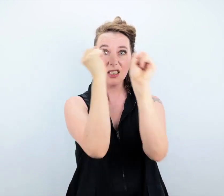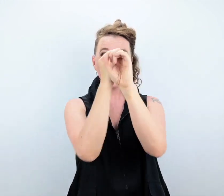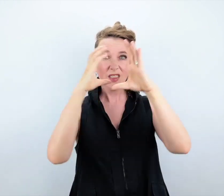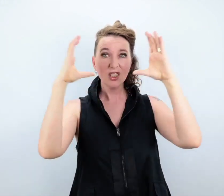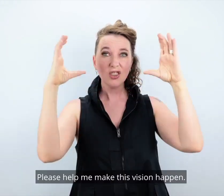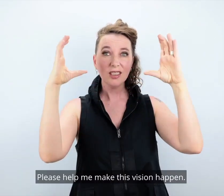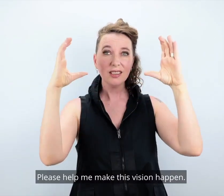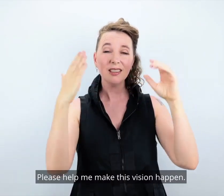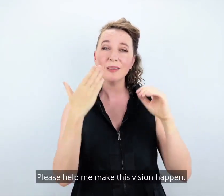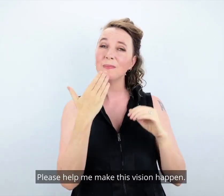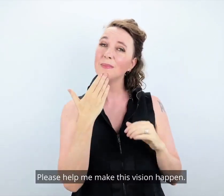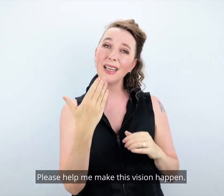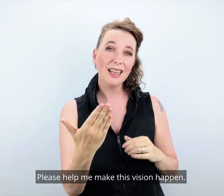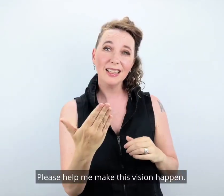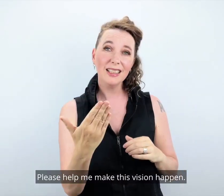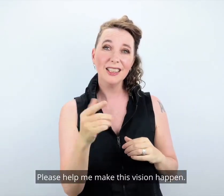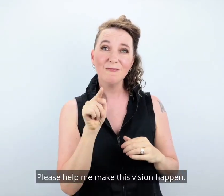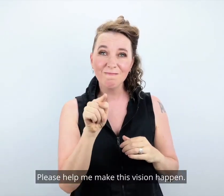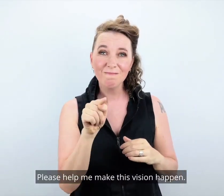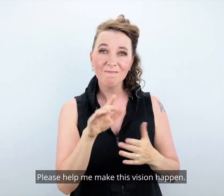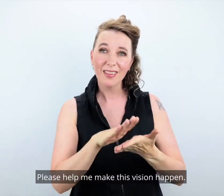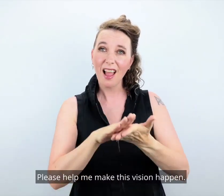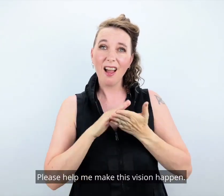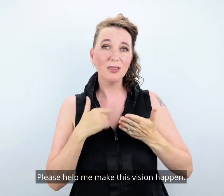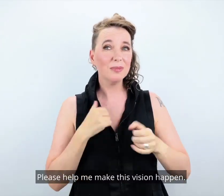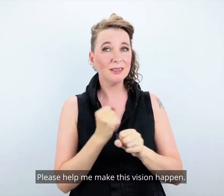Please help me make this vision happen.